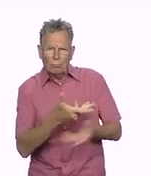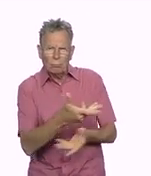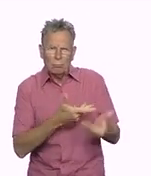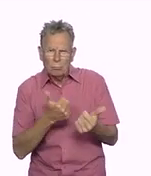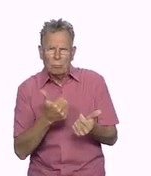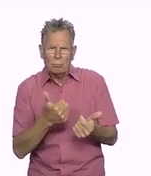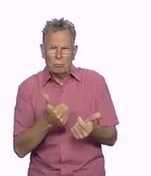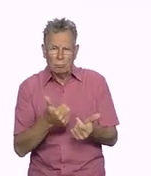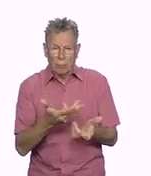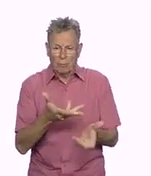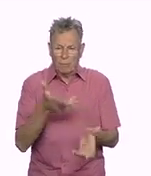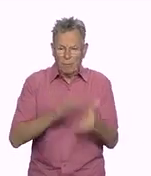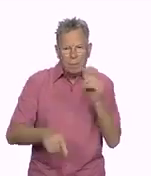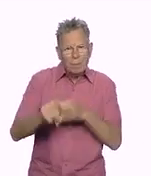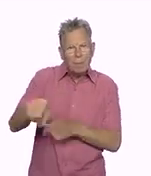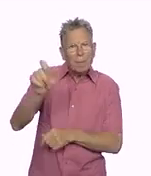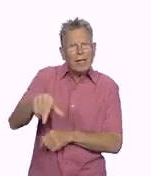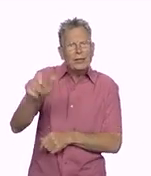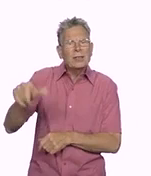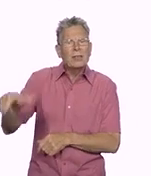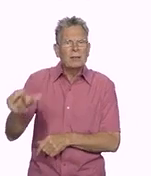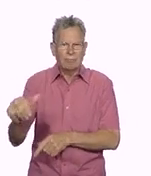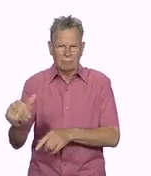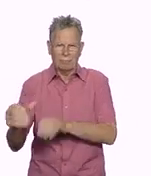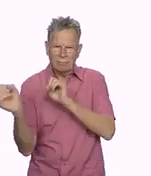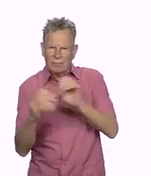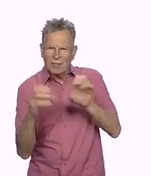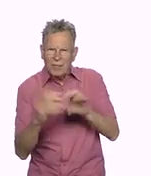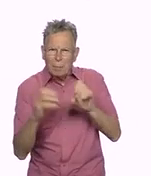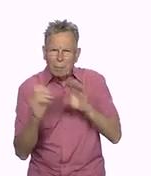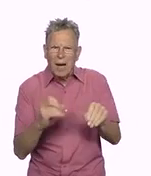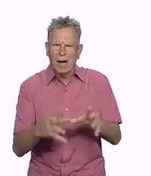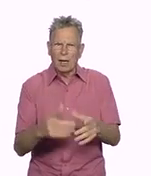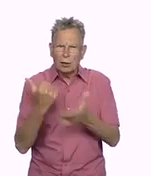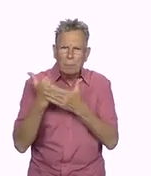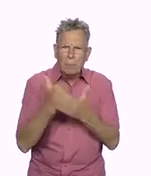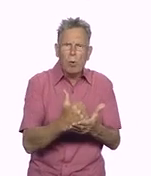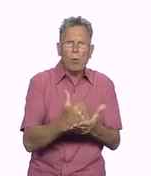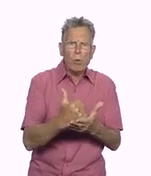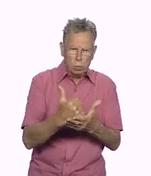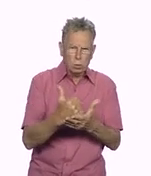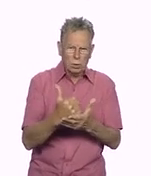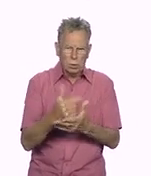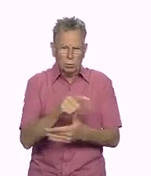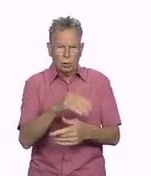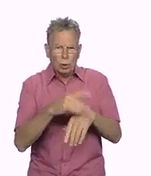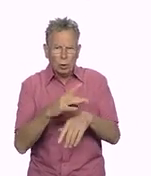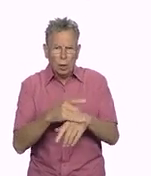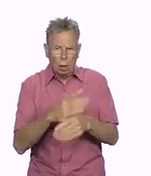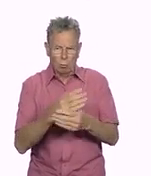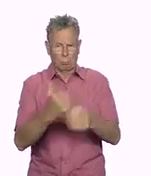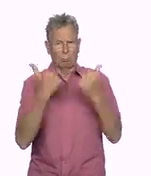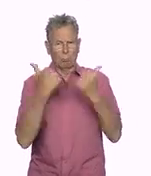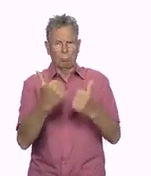feedback that patients provide is vital for doctors in helping them work effectively and in continuing to improve standards of practice.